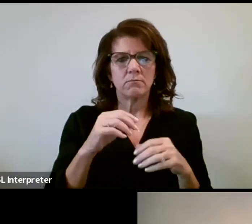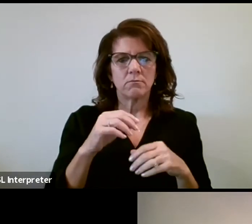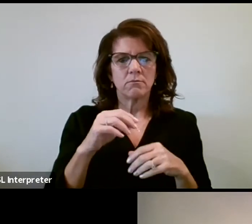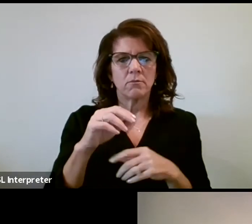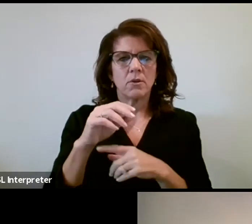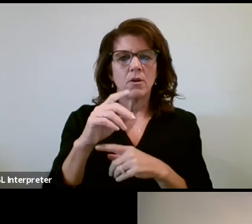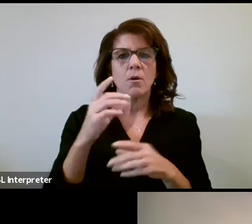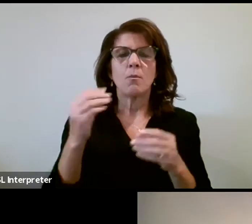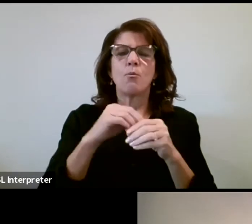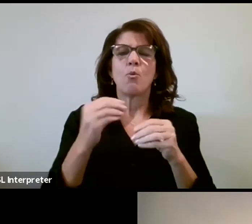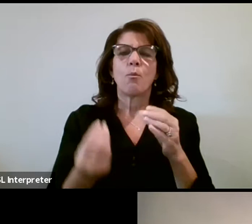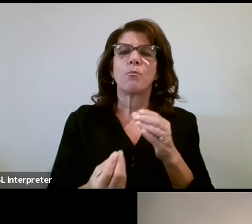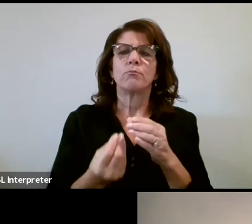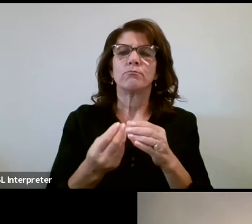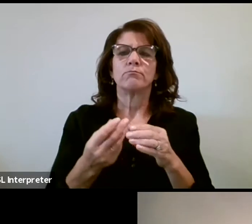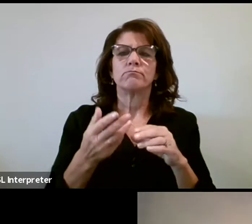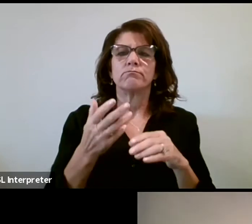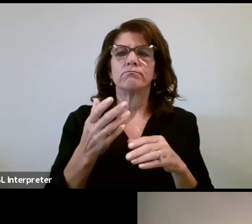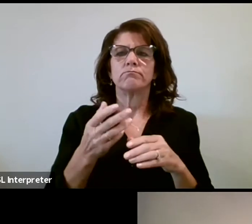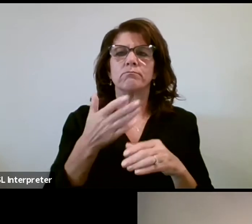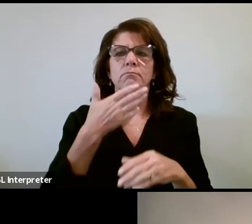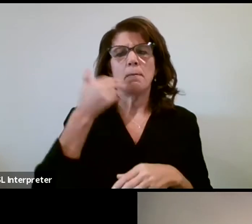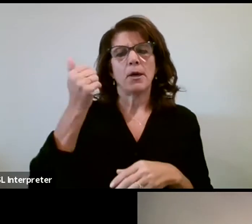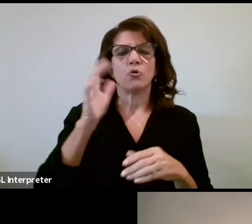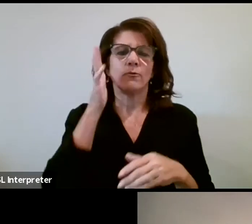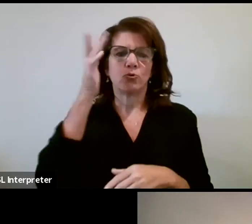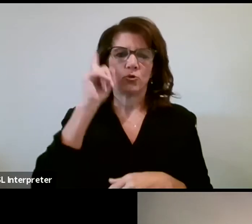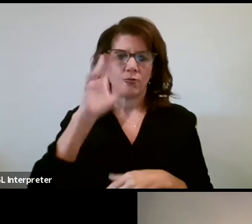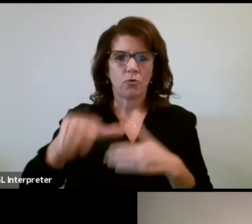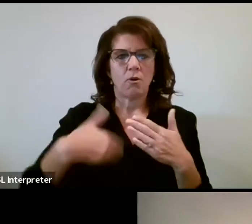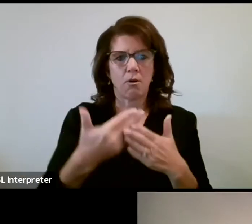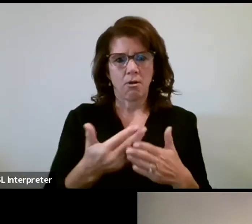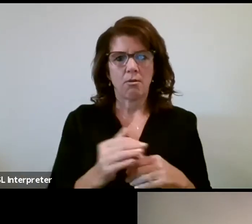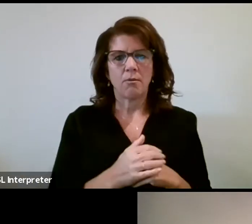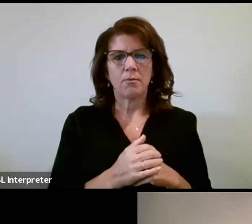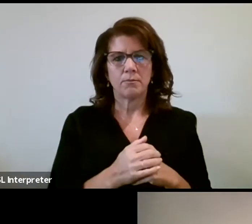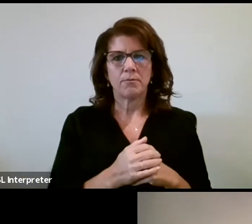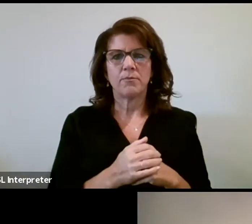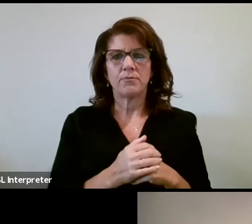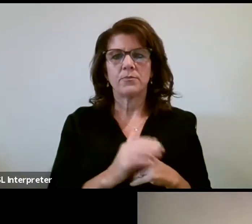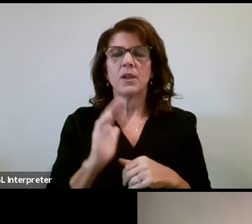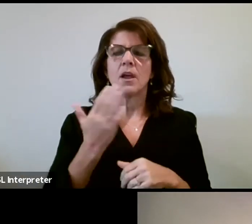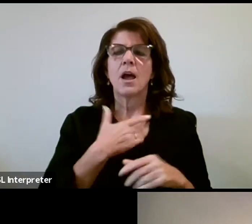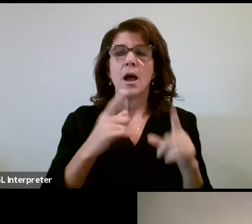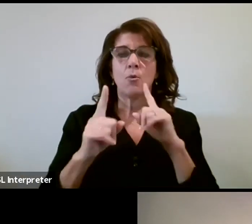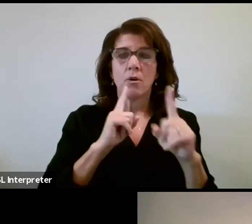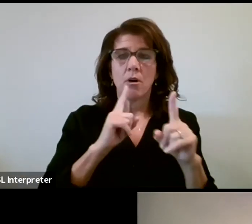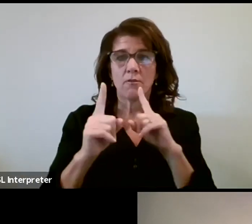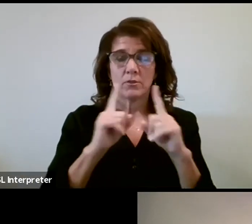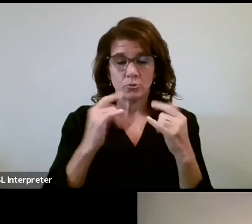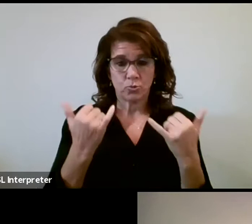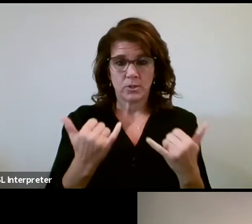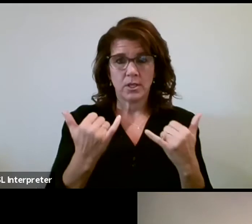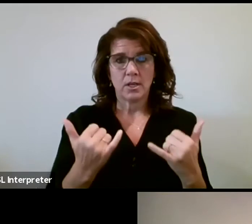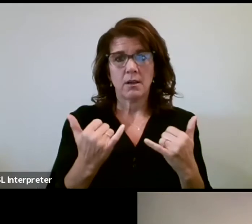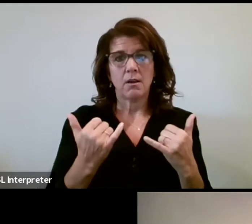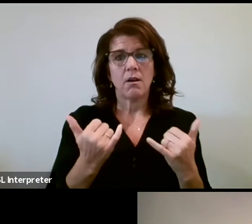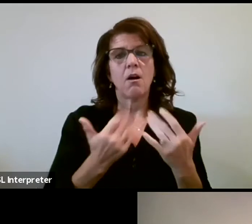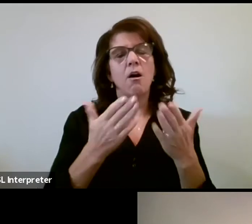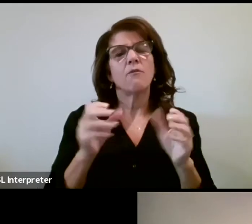more prosperous future for all. Our conversations today offer